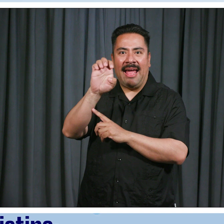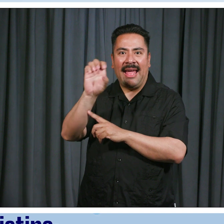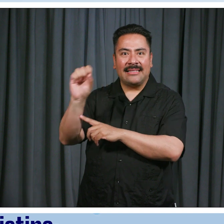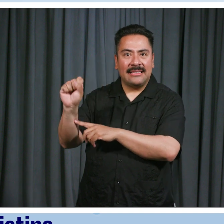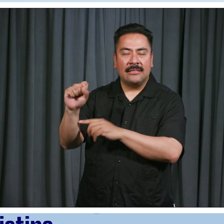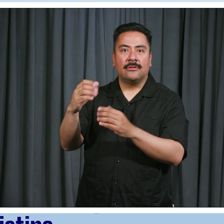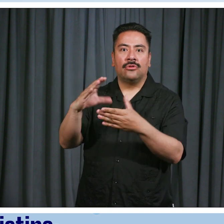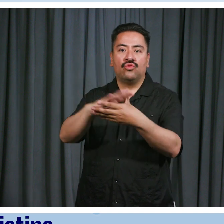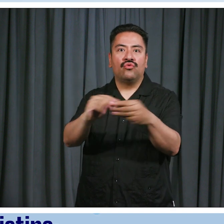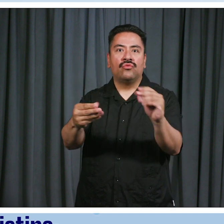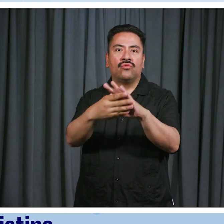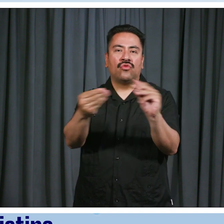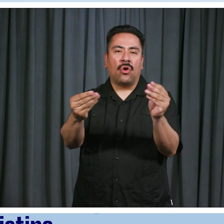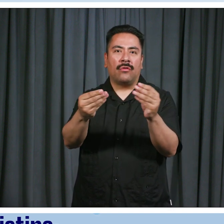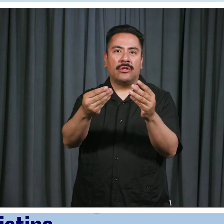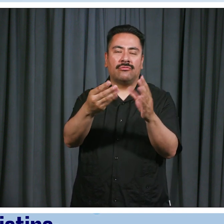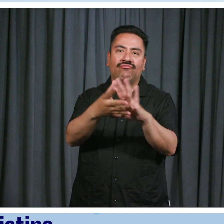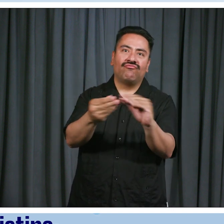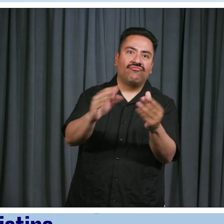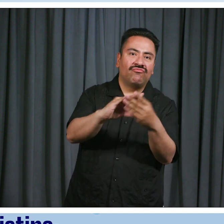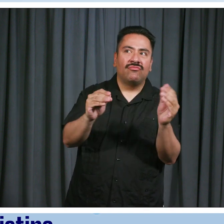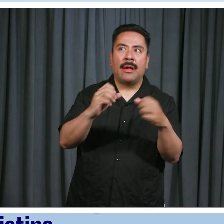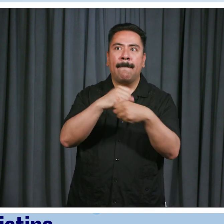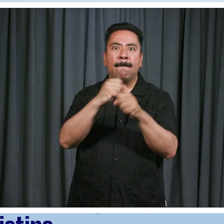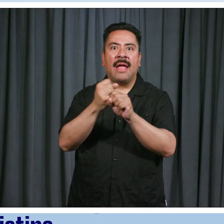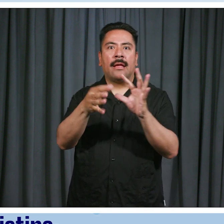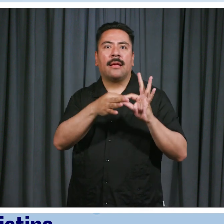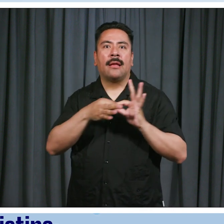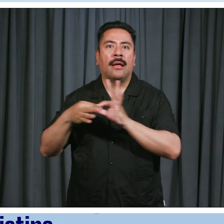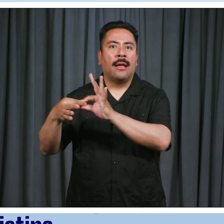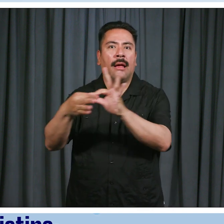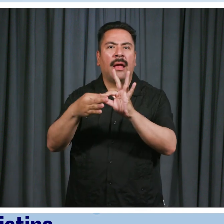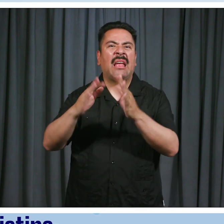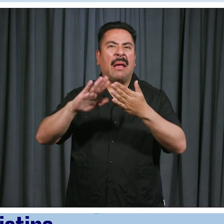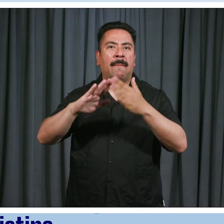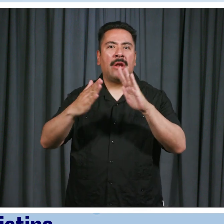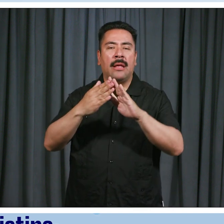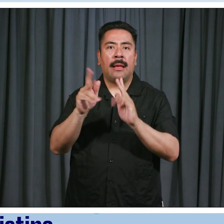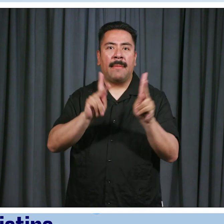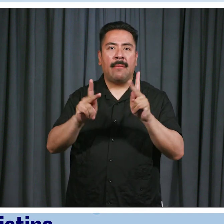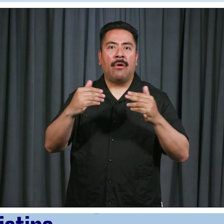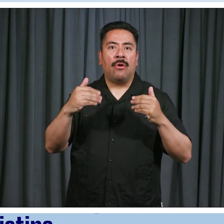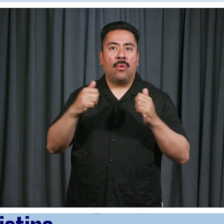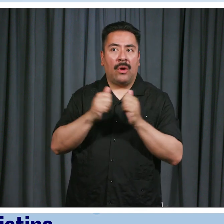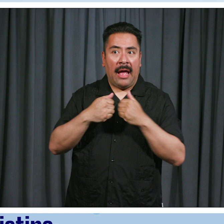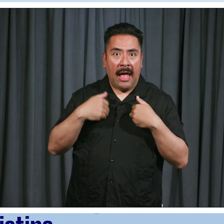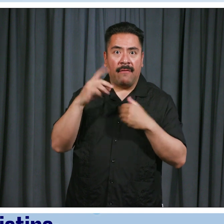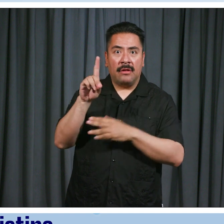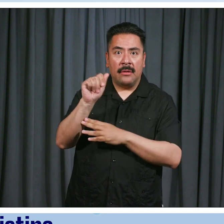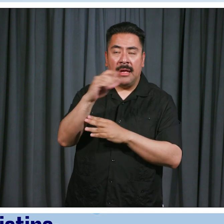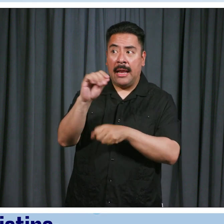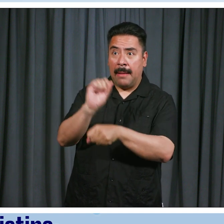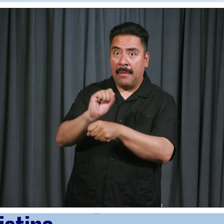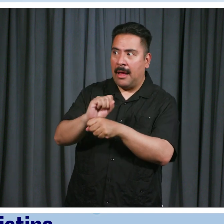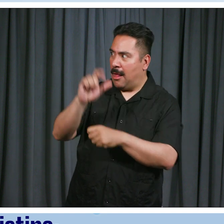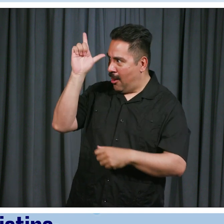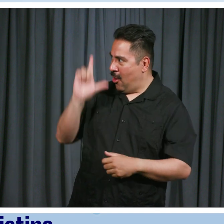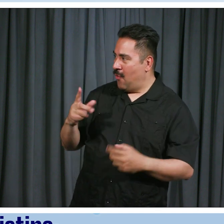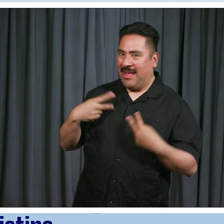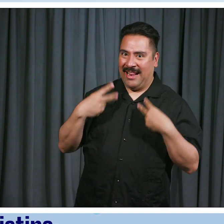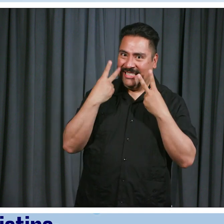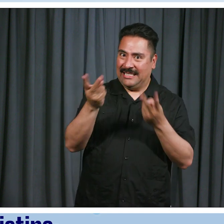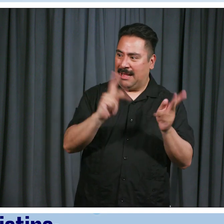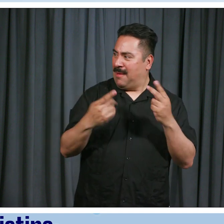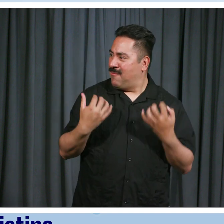share stories, build community around people with disabilities and employment. And Lauren, look at the community